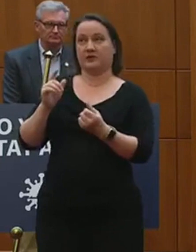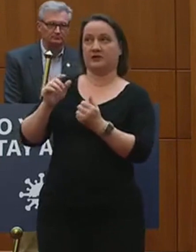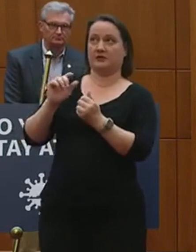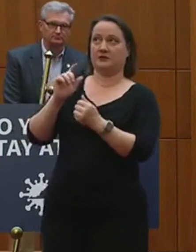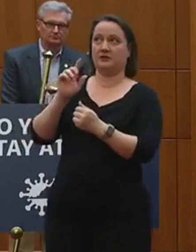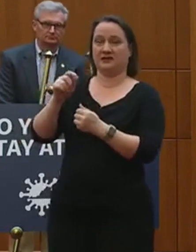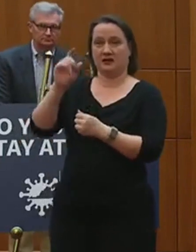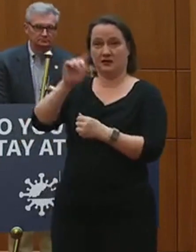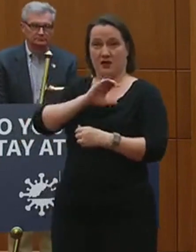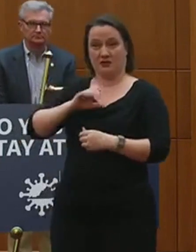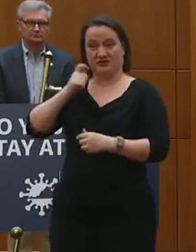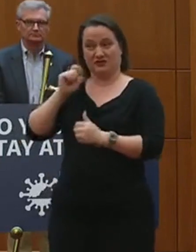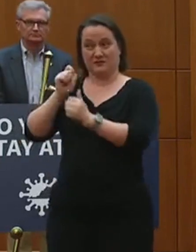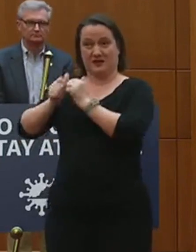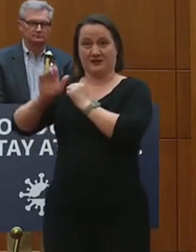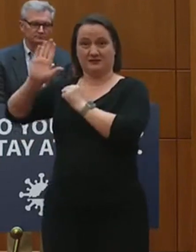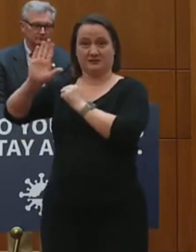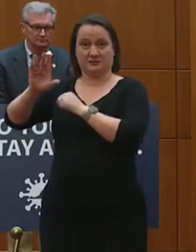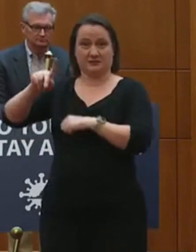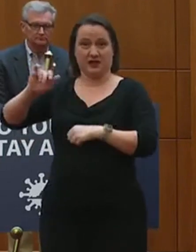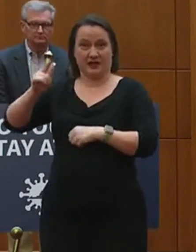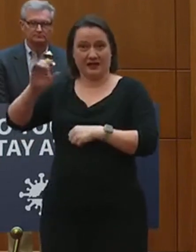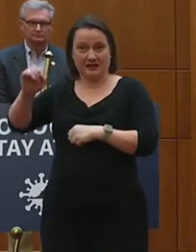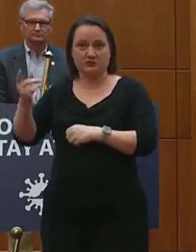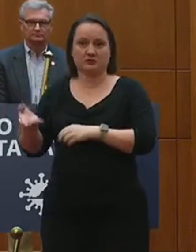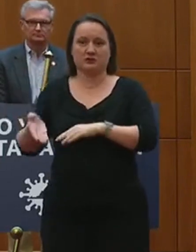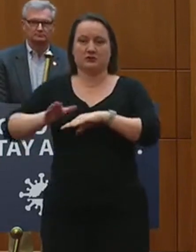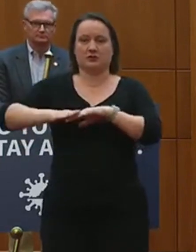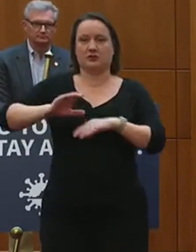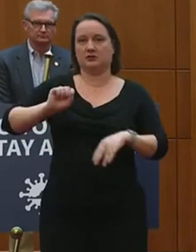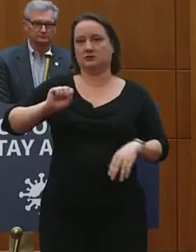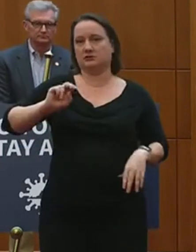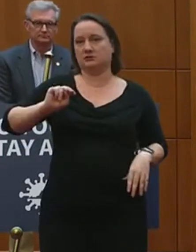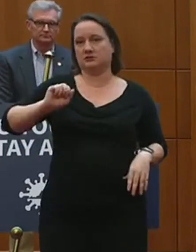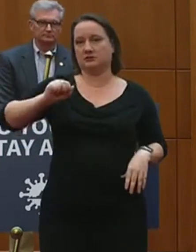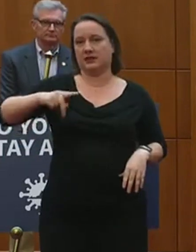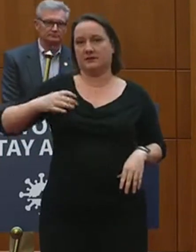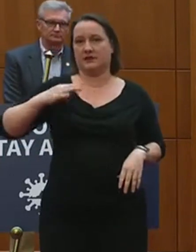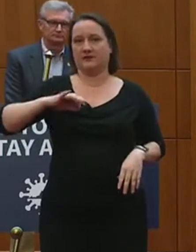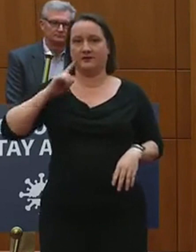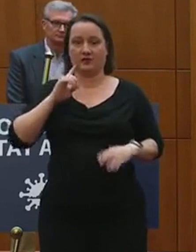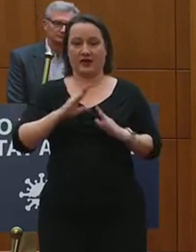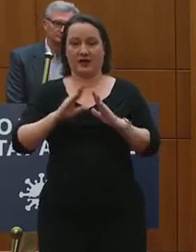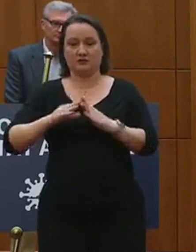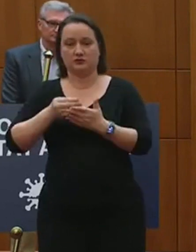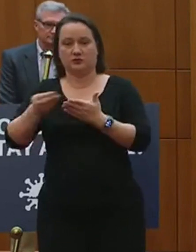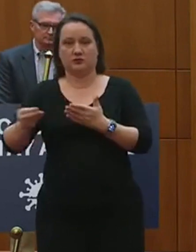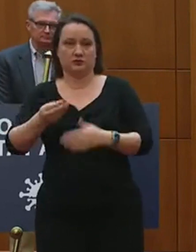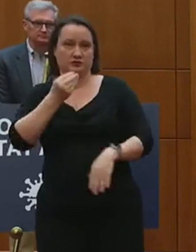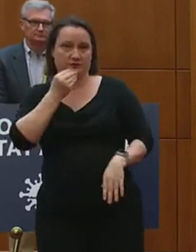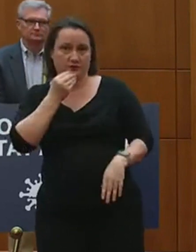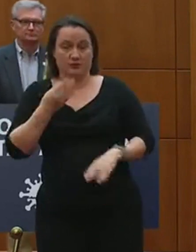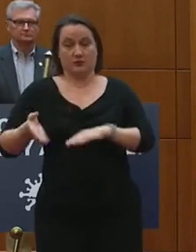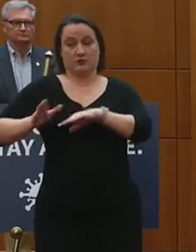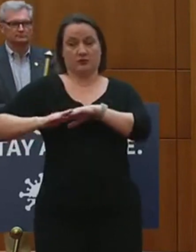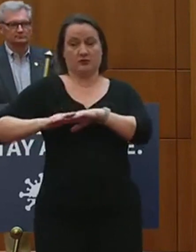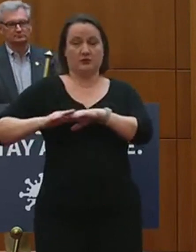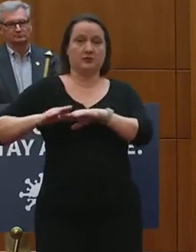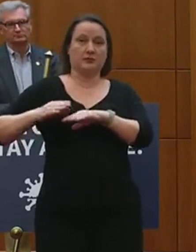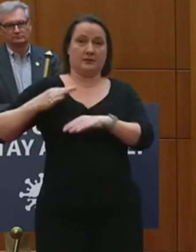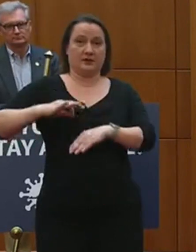SNAP benefits for the next 2 months for households to purchase food. Those increased benefits will take